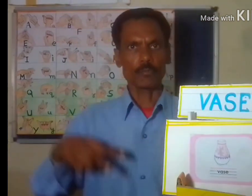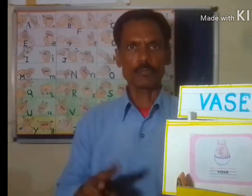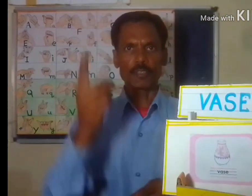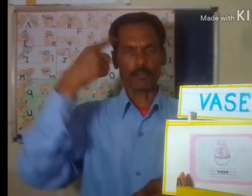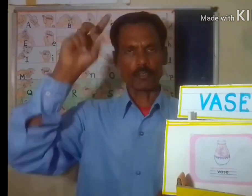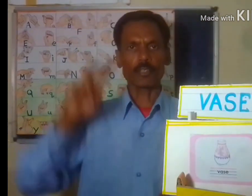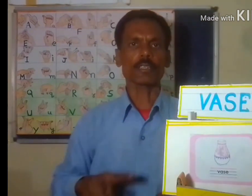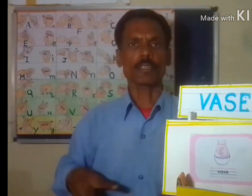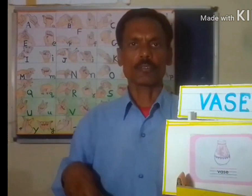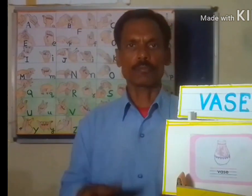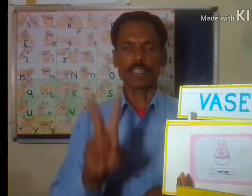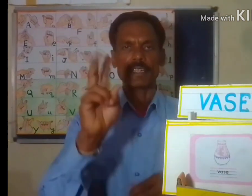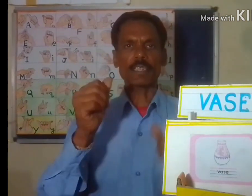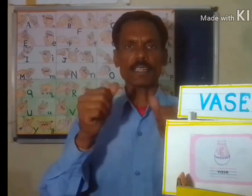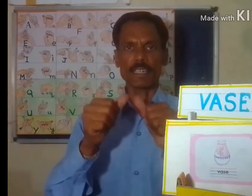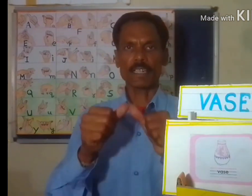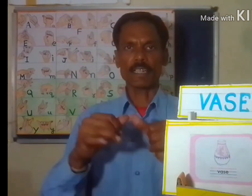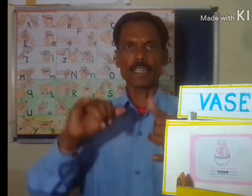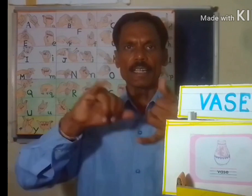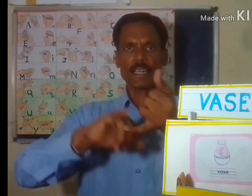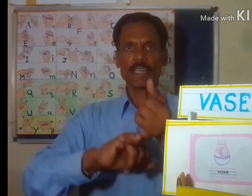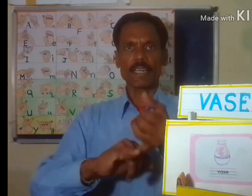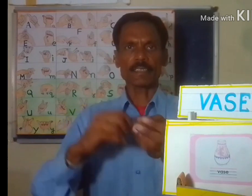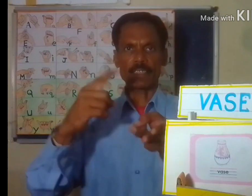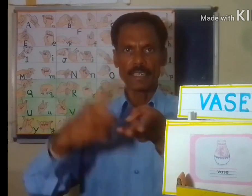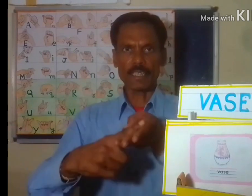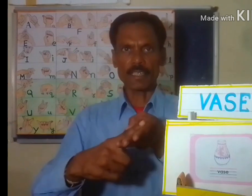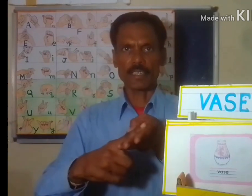v for v a s e